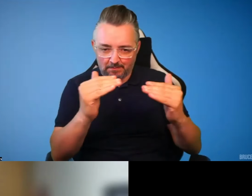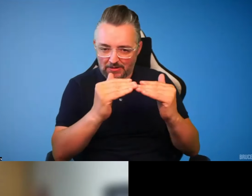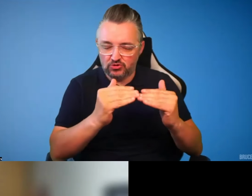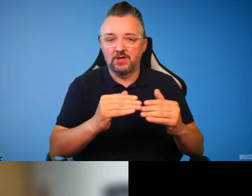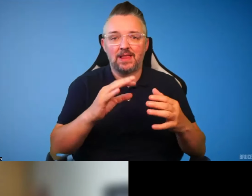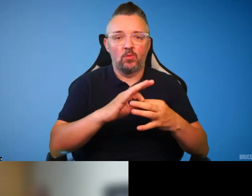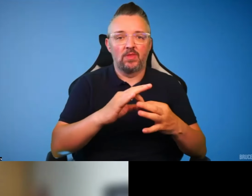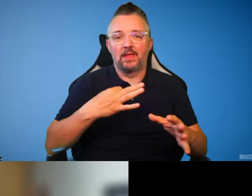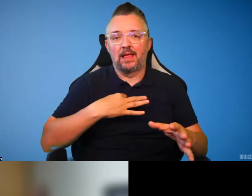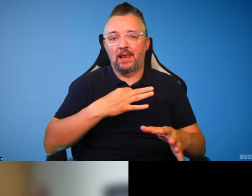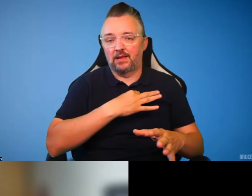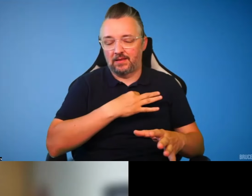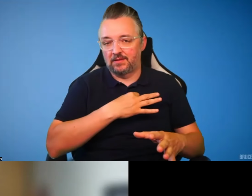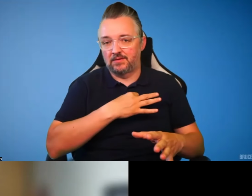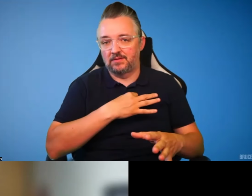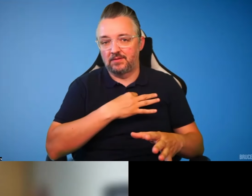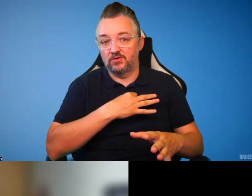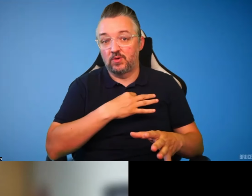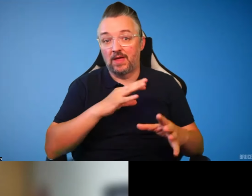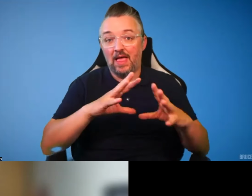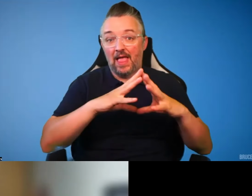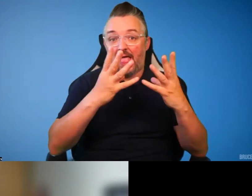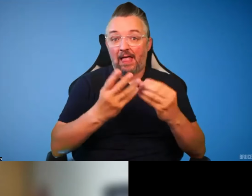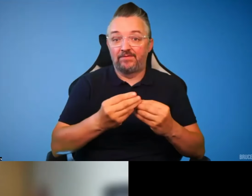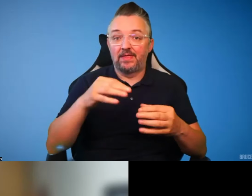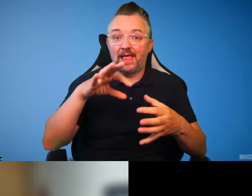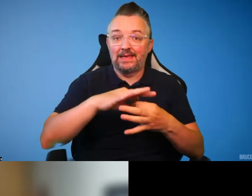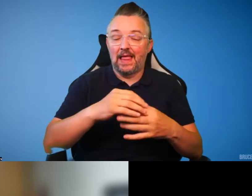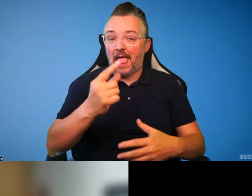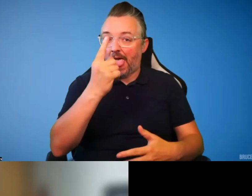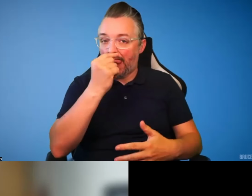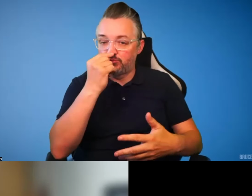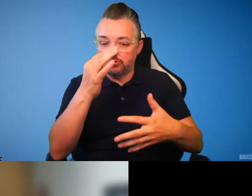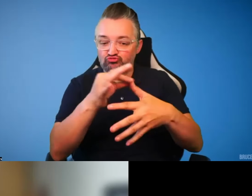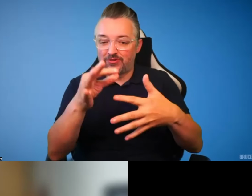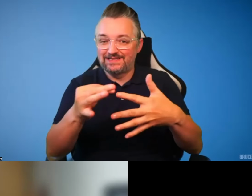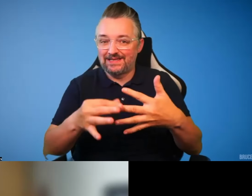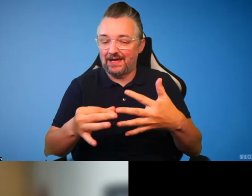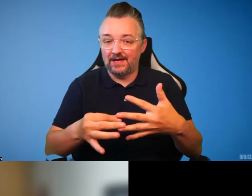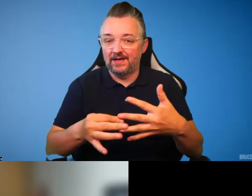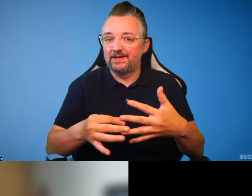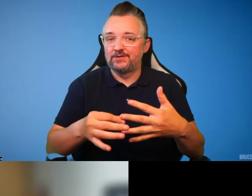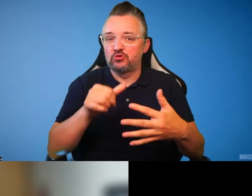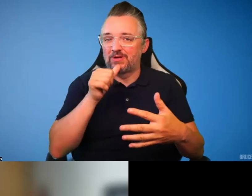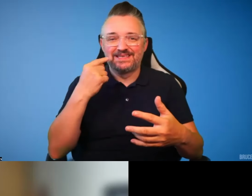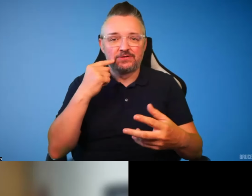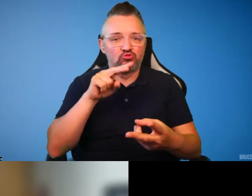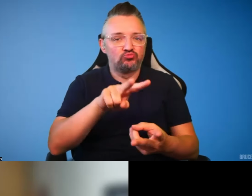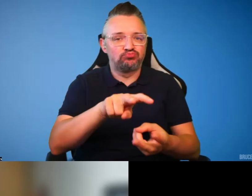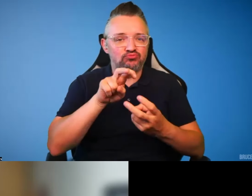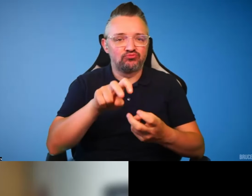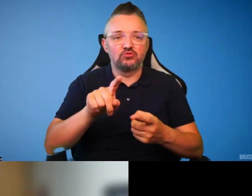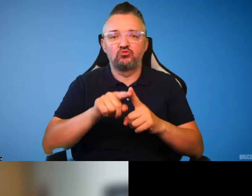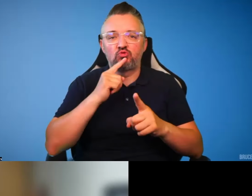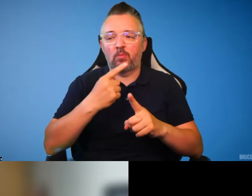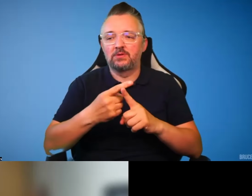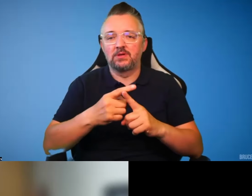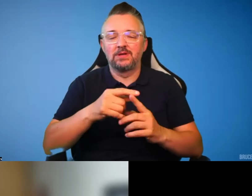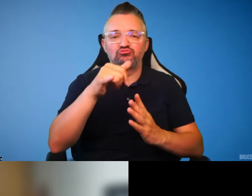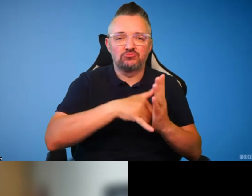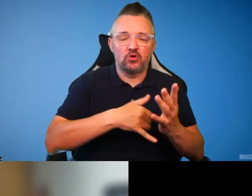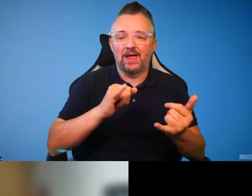systems. So not everything that is within the eligibility criteria is easy to extract from our clinical systems, but some things like PrEP prescriptions,